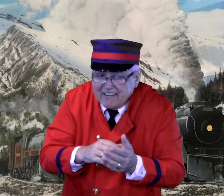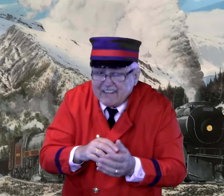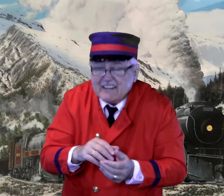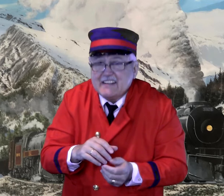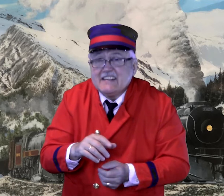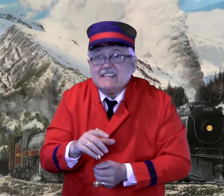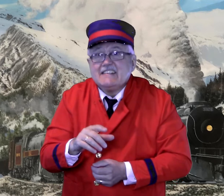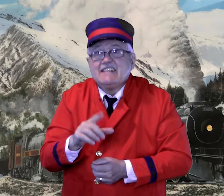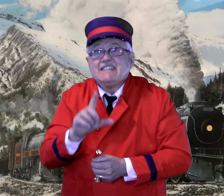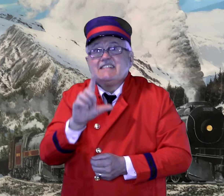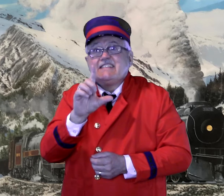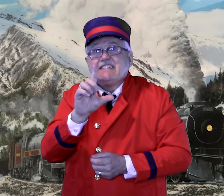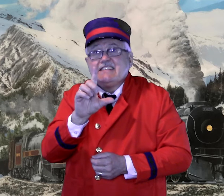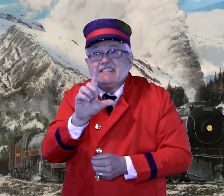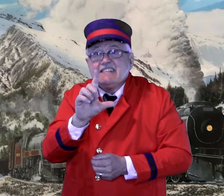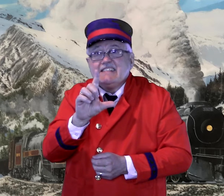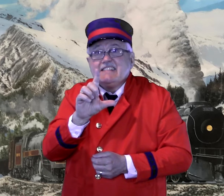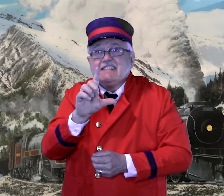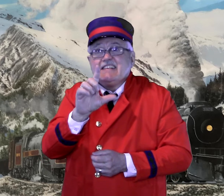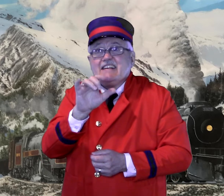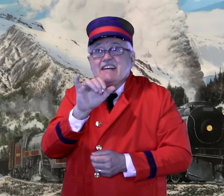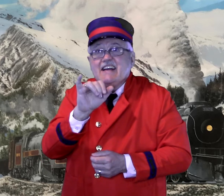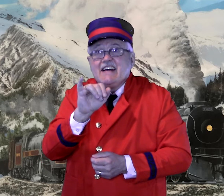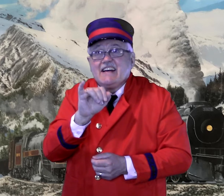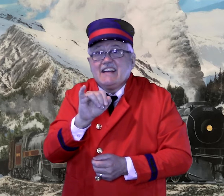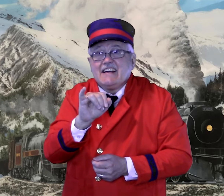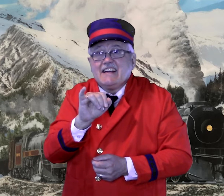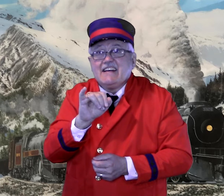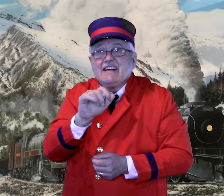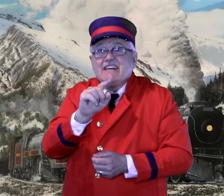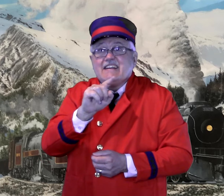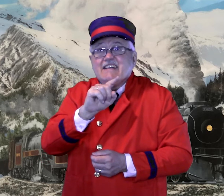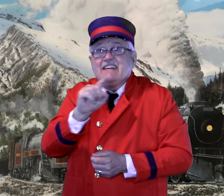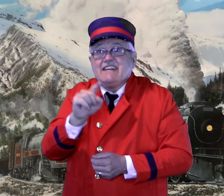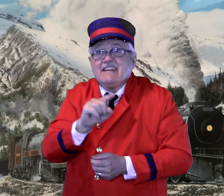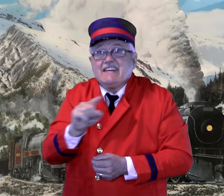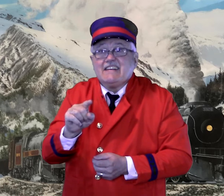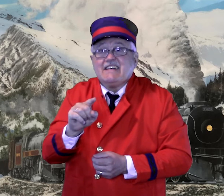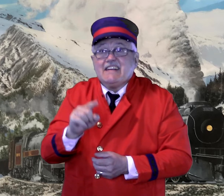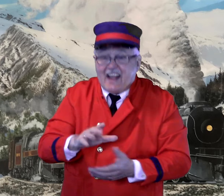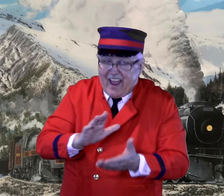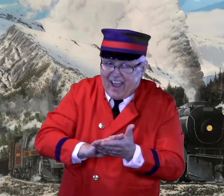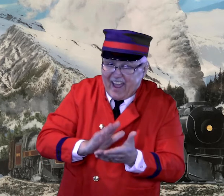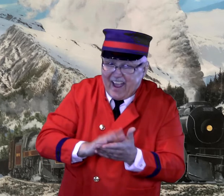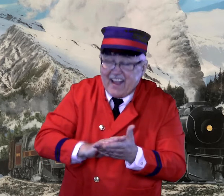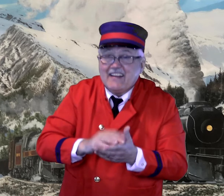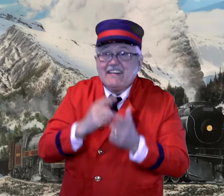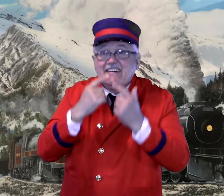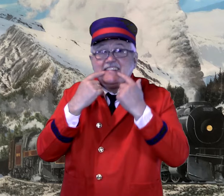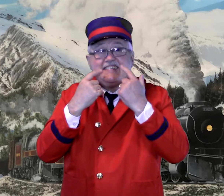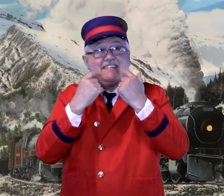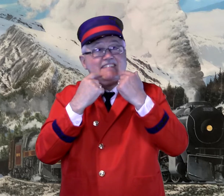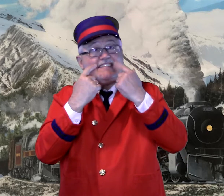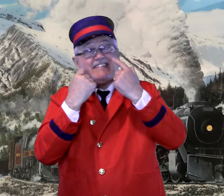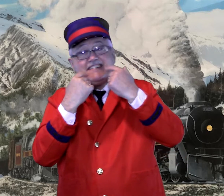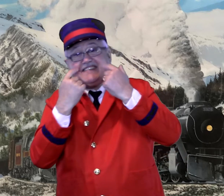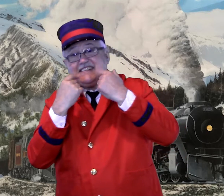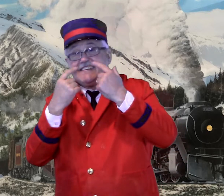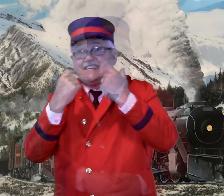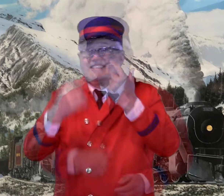L-I-Z. And she was complimented by the older girl and asked to repeat it. So again, she spelled L-I-Z. And she,